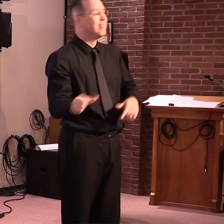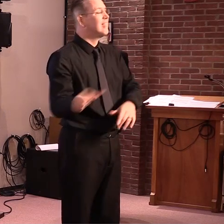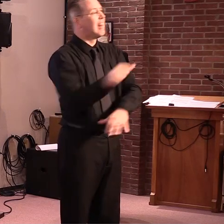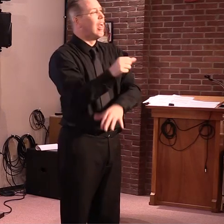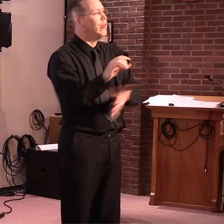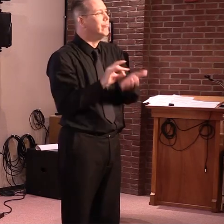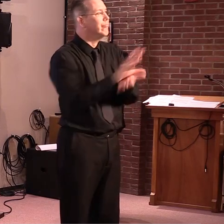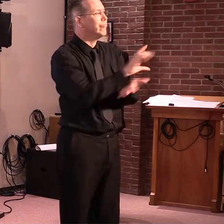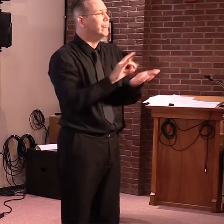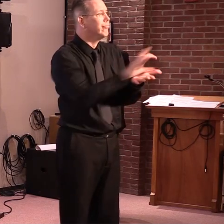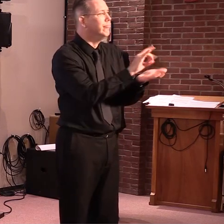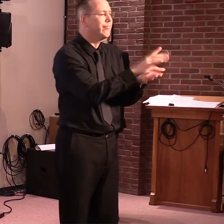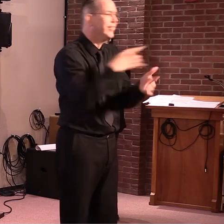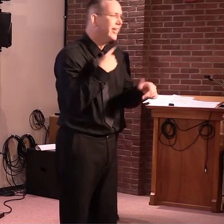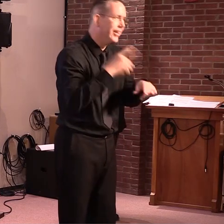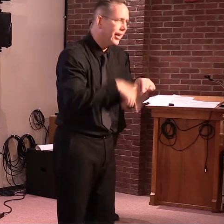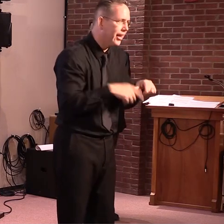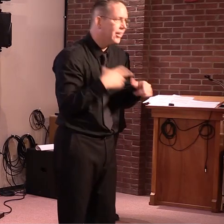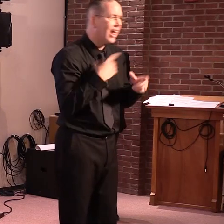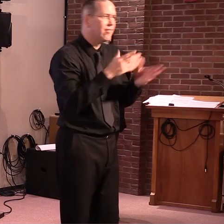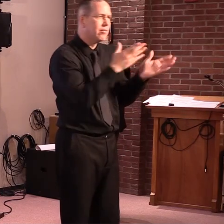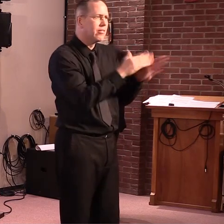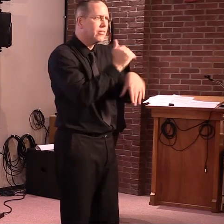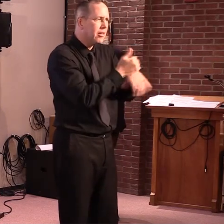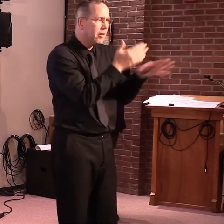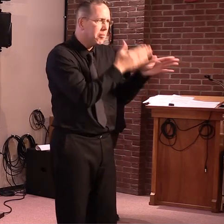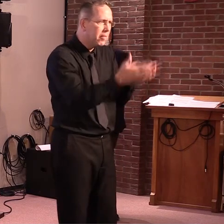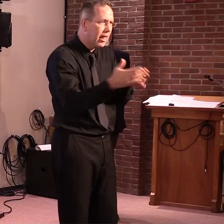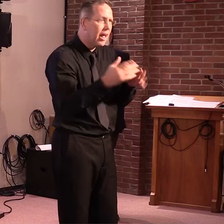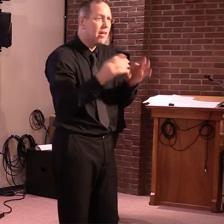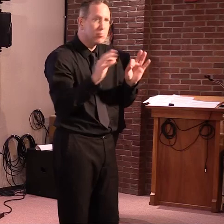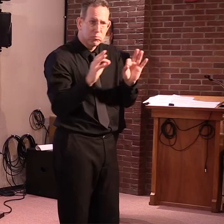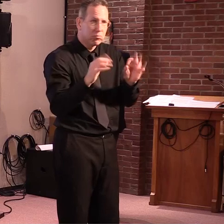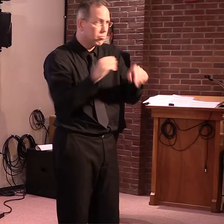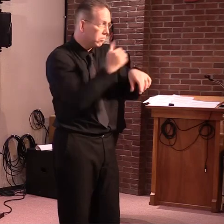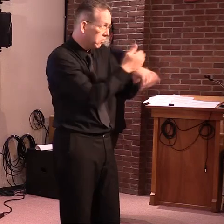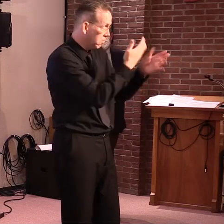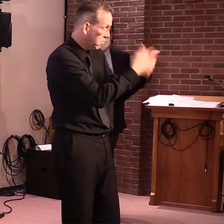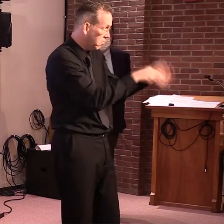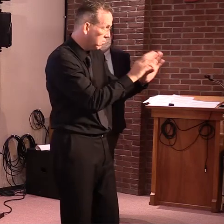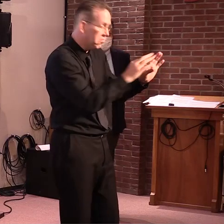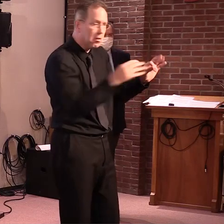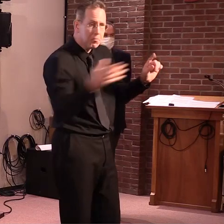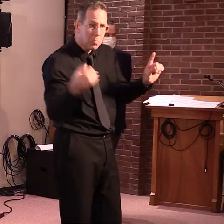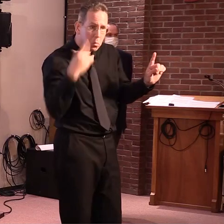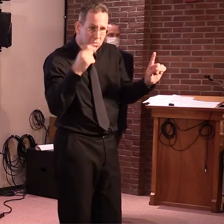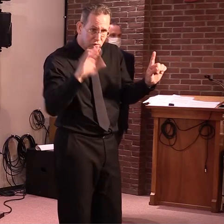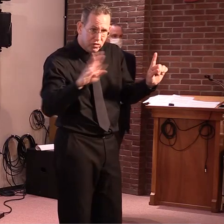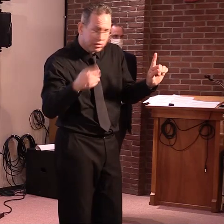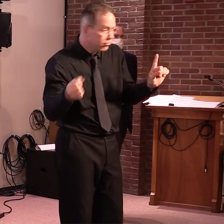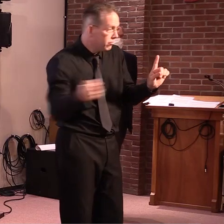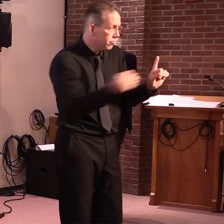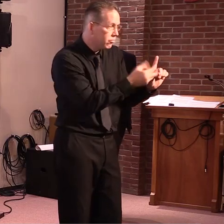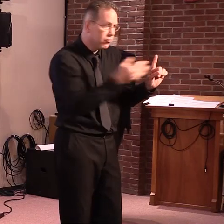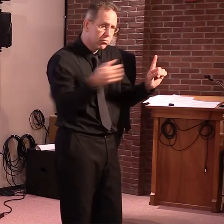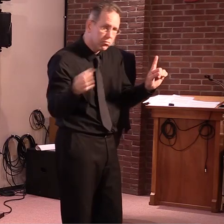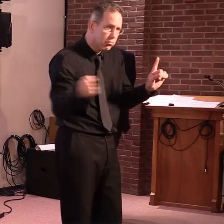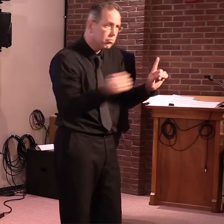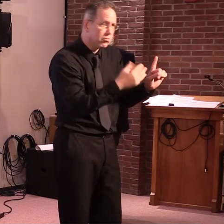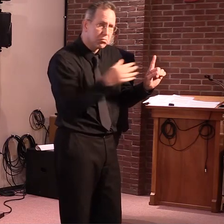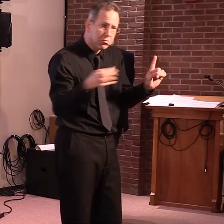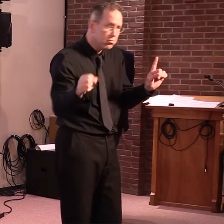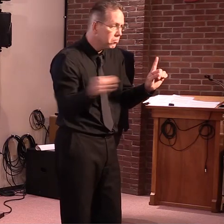proposed in terms of moving these people out of the hotel motel system and making sure that A, we move them towards